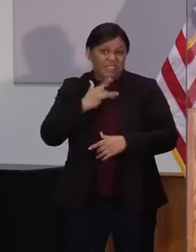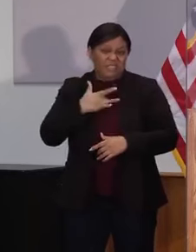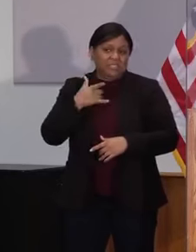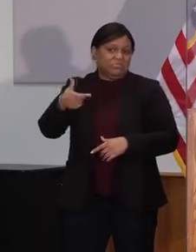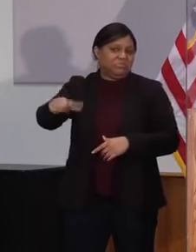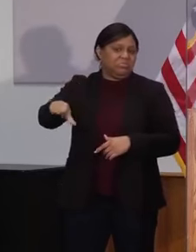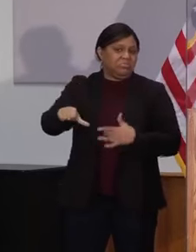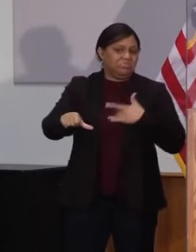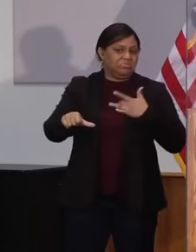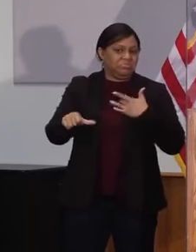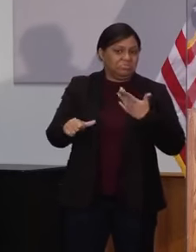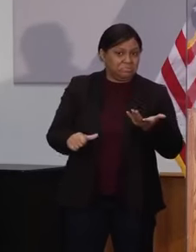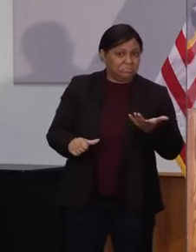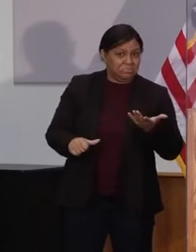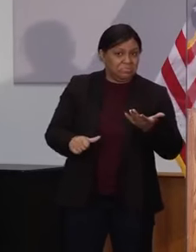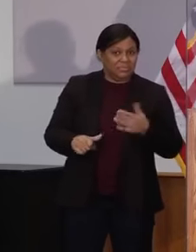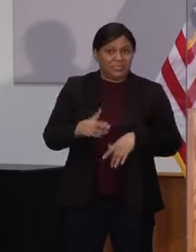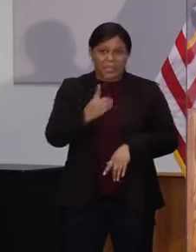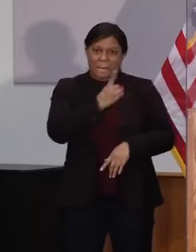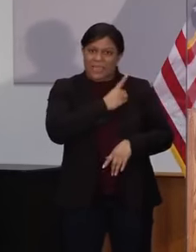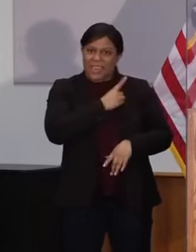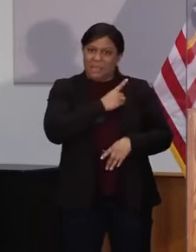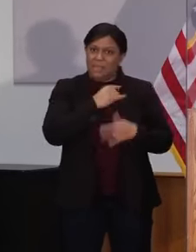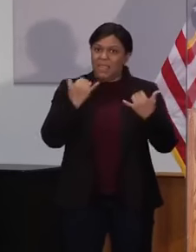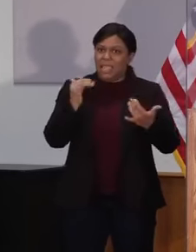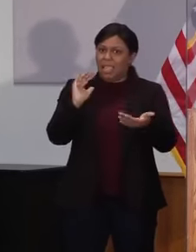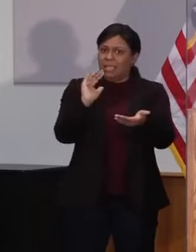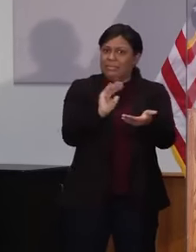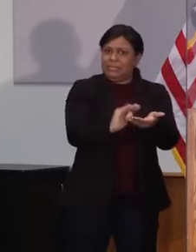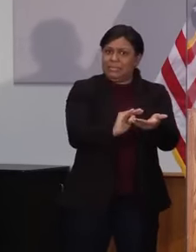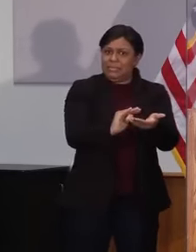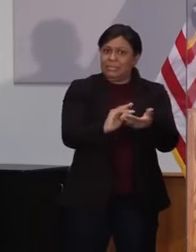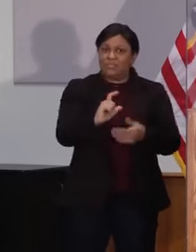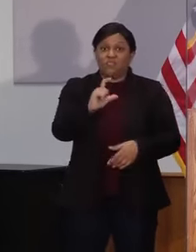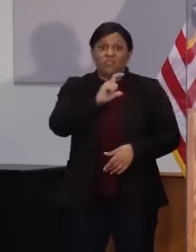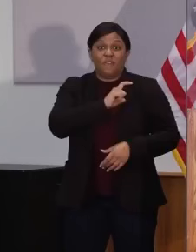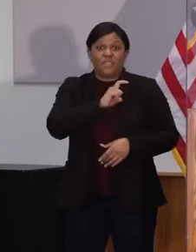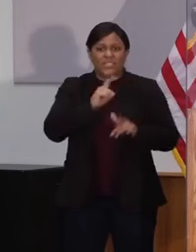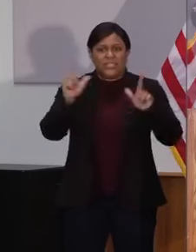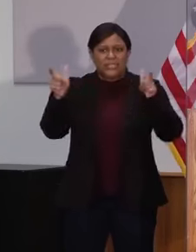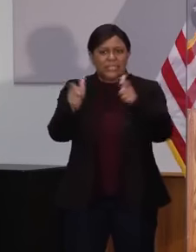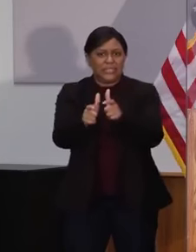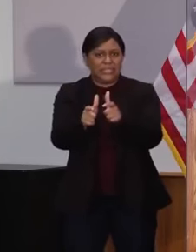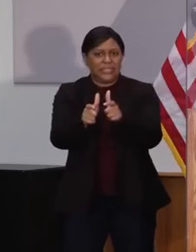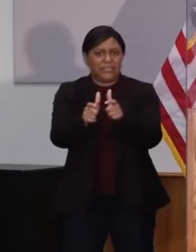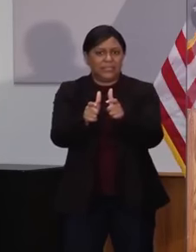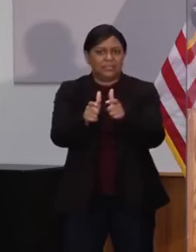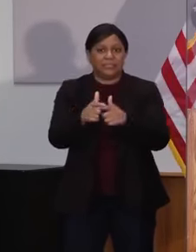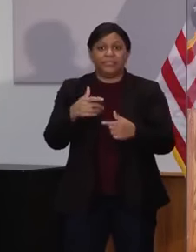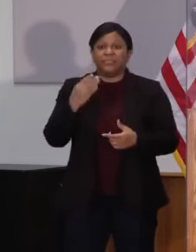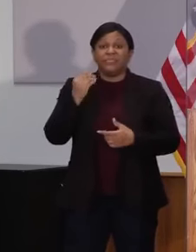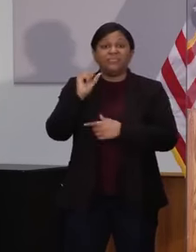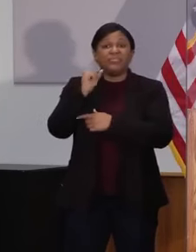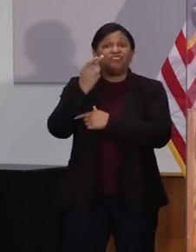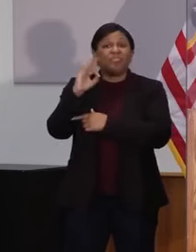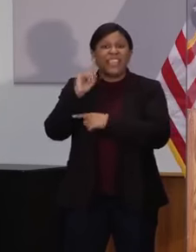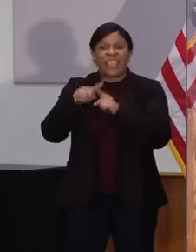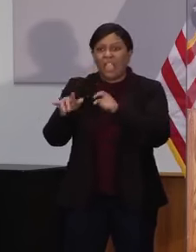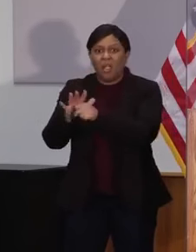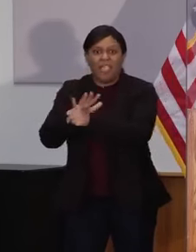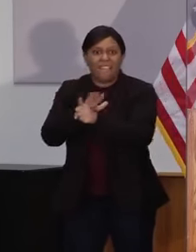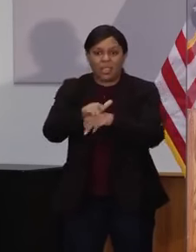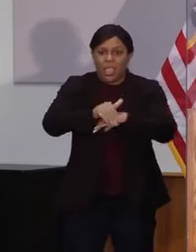know Minneapolis's down officers are barely able to schedule or cover some of the shifts they've got now. What's plan B if